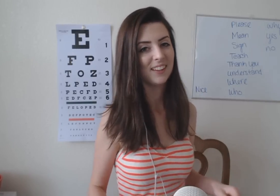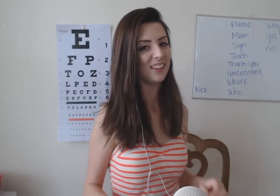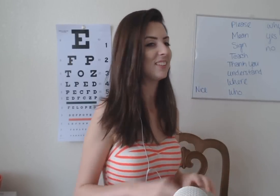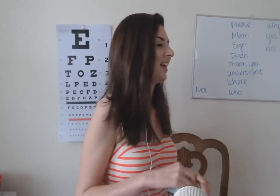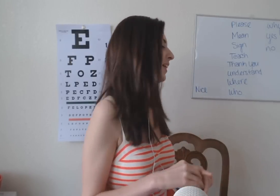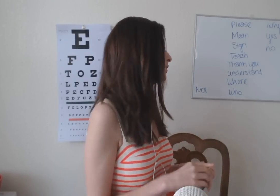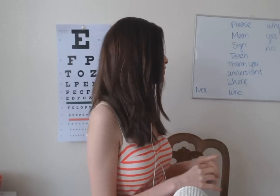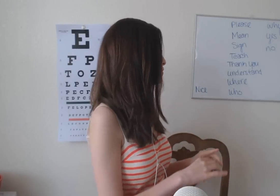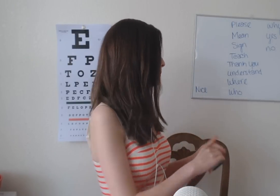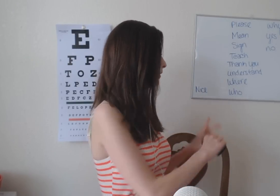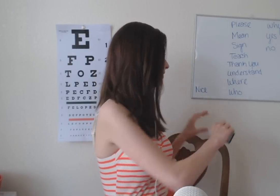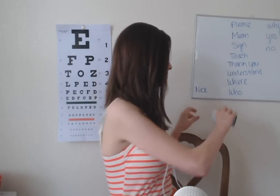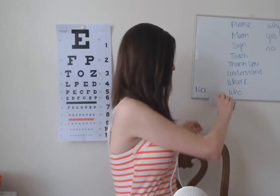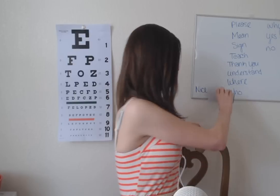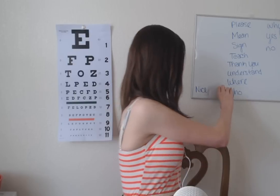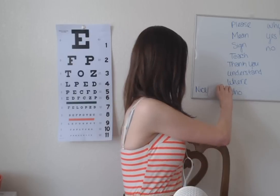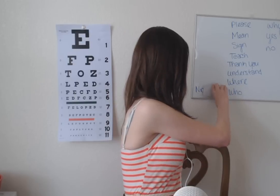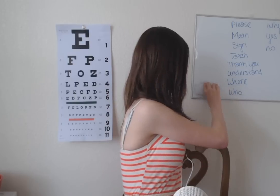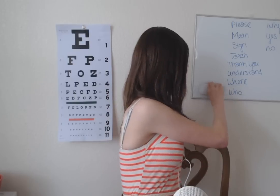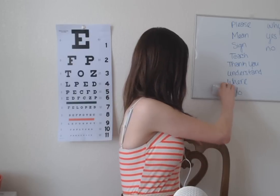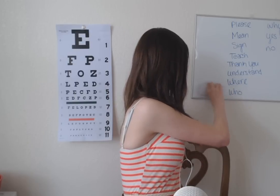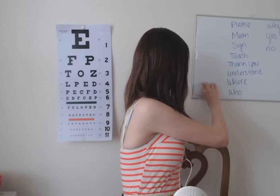Perfect. Yeah, that one's super easy.